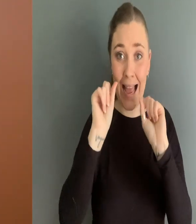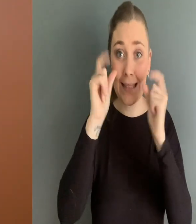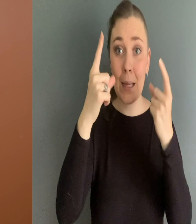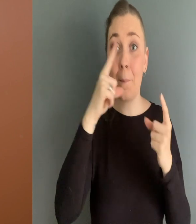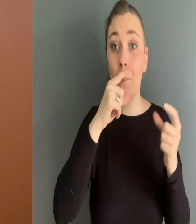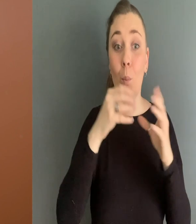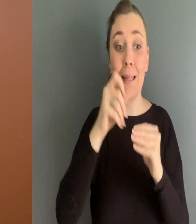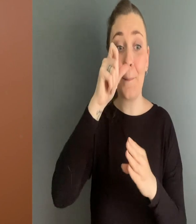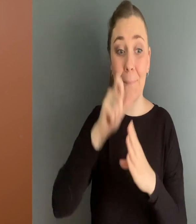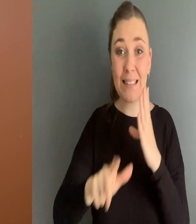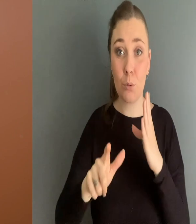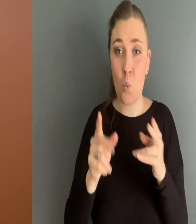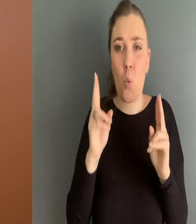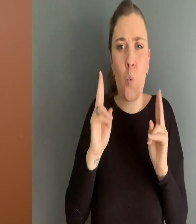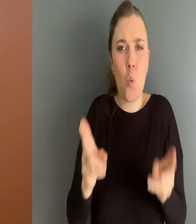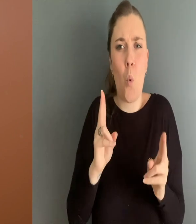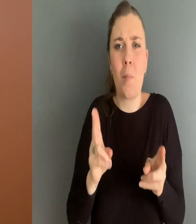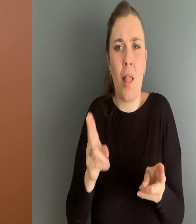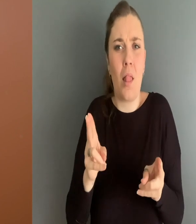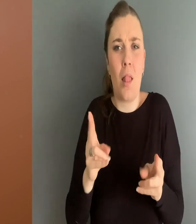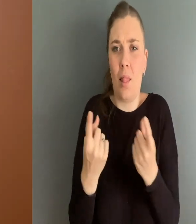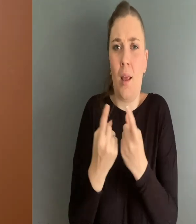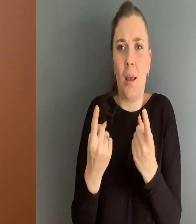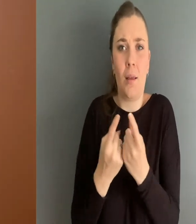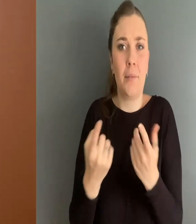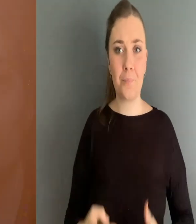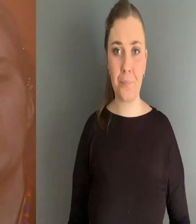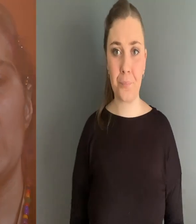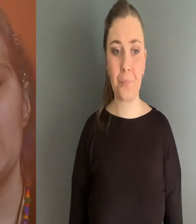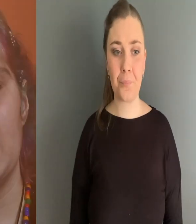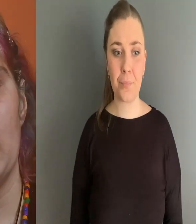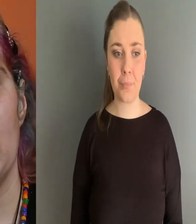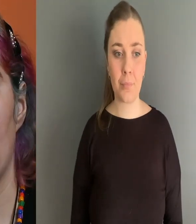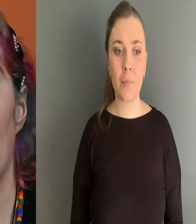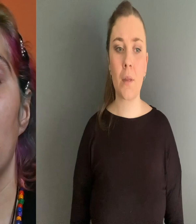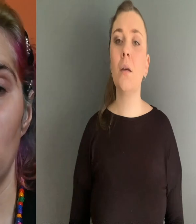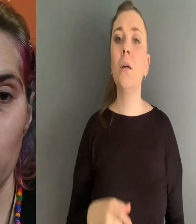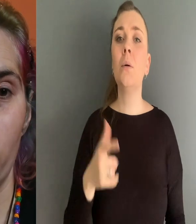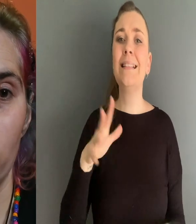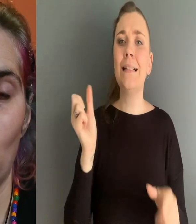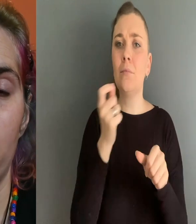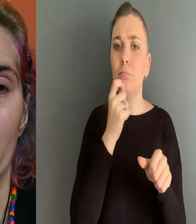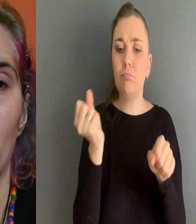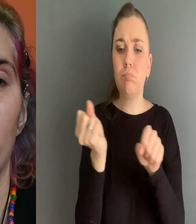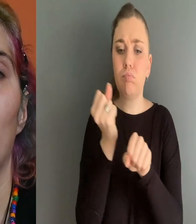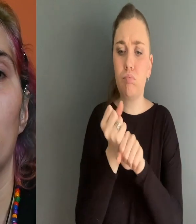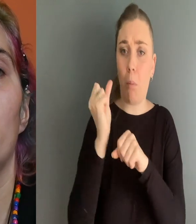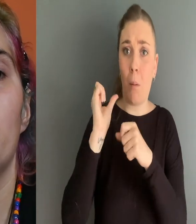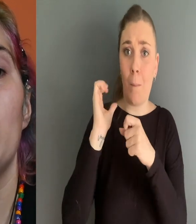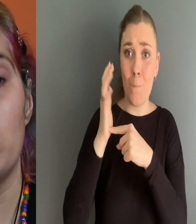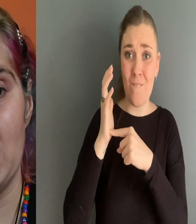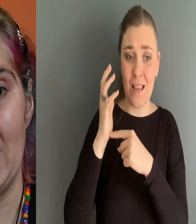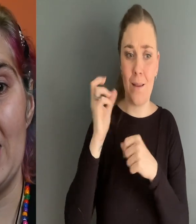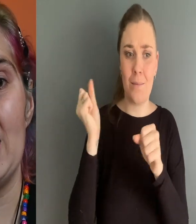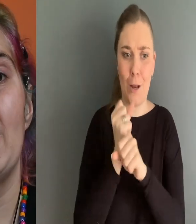people with disabilities is a normal thing we did a little short film called